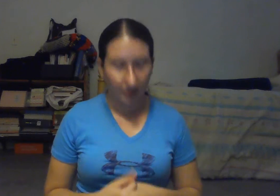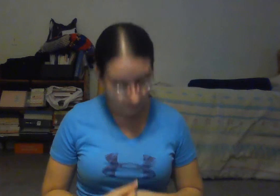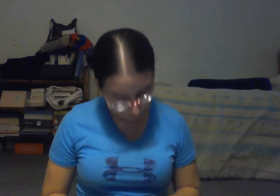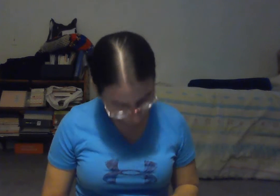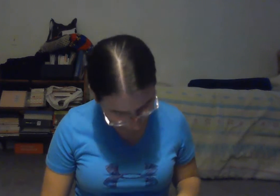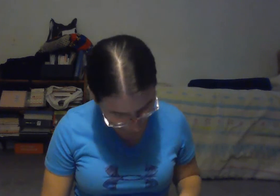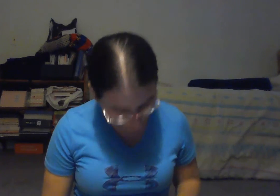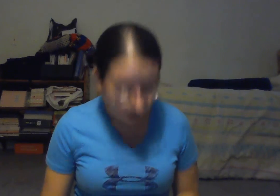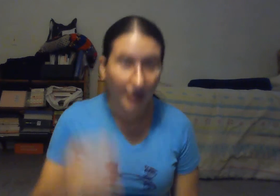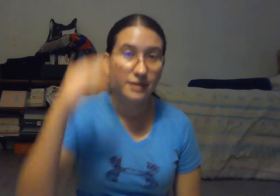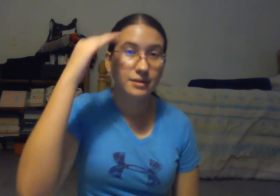ways. Head.